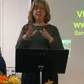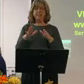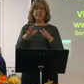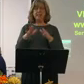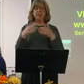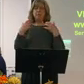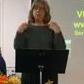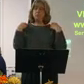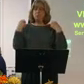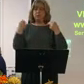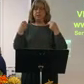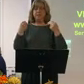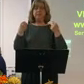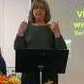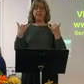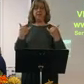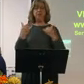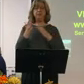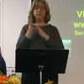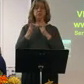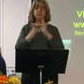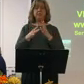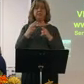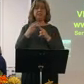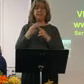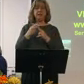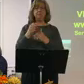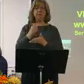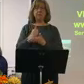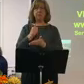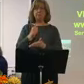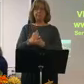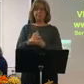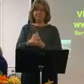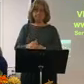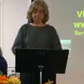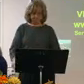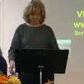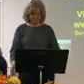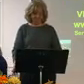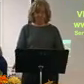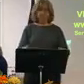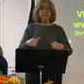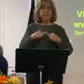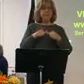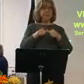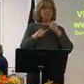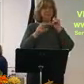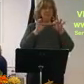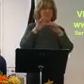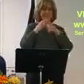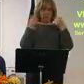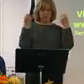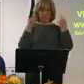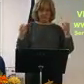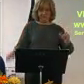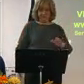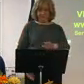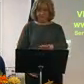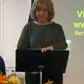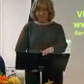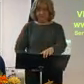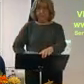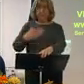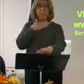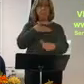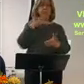be strengthened today. In Jesus' name, I pray. Amen. Amen. Well, let's continue to celebrate. We invite